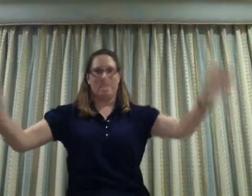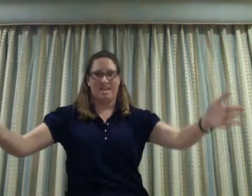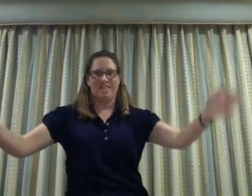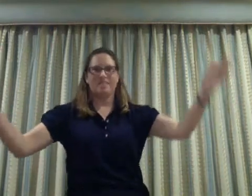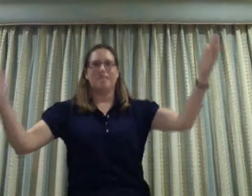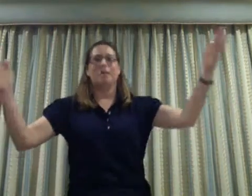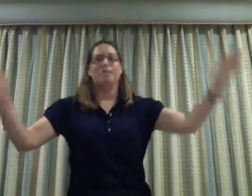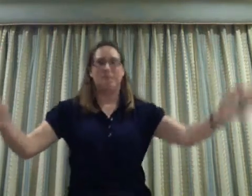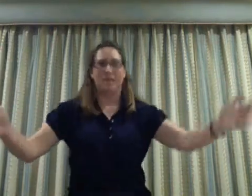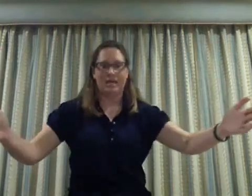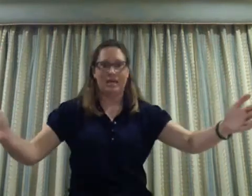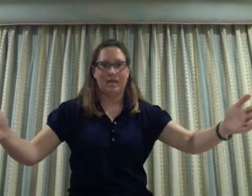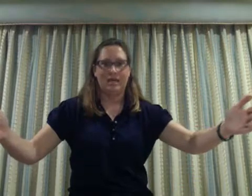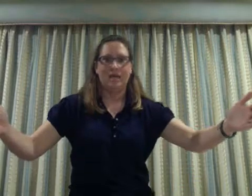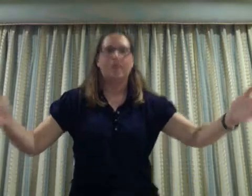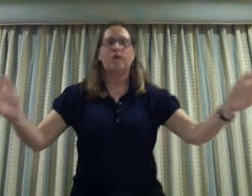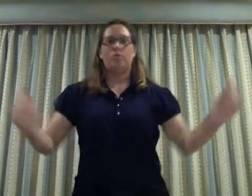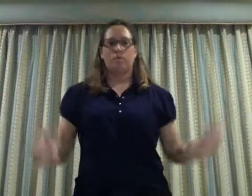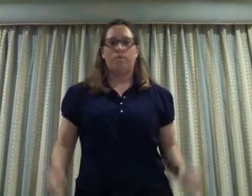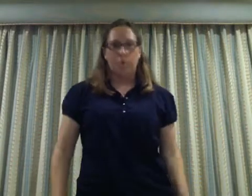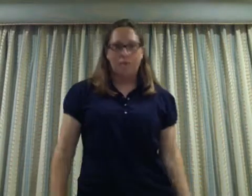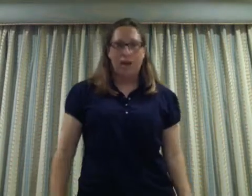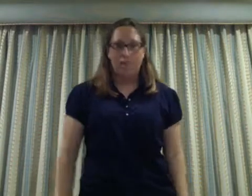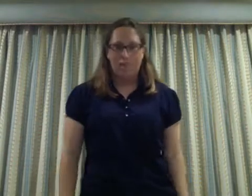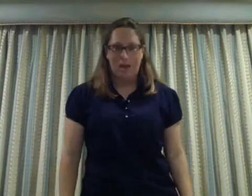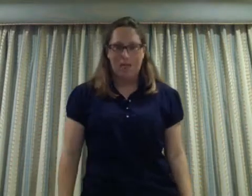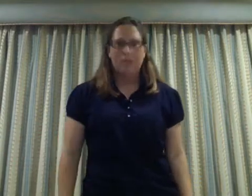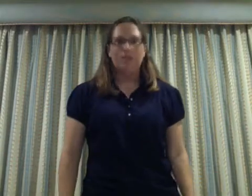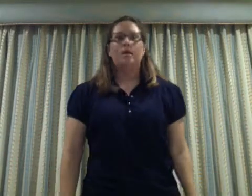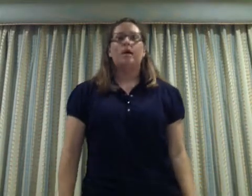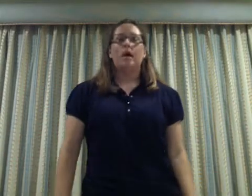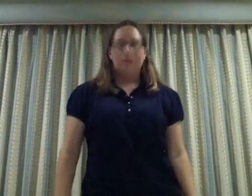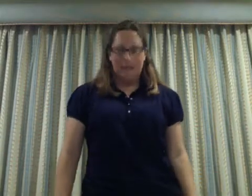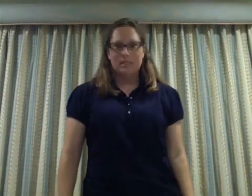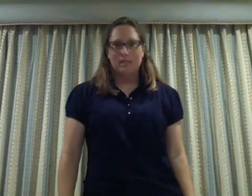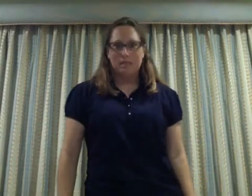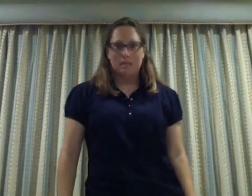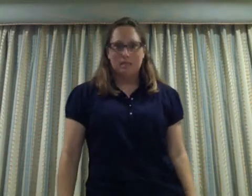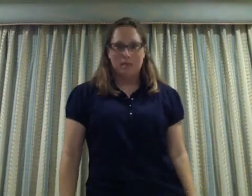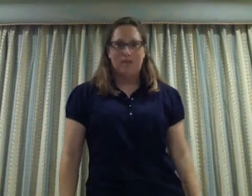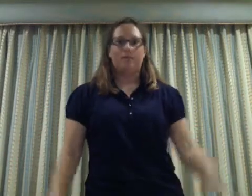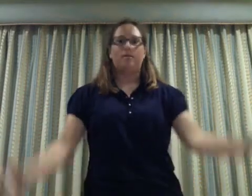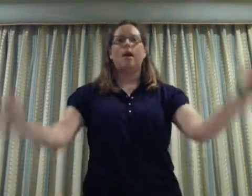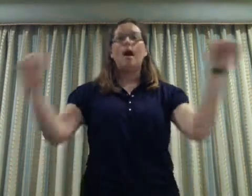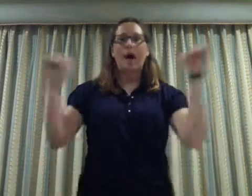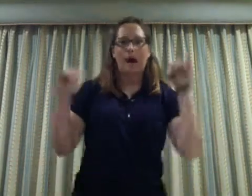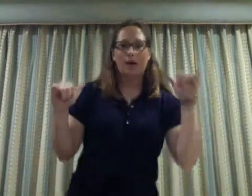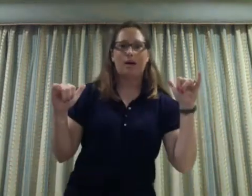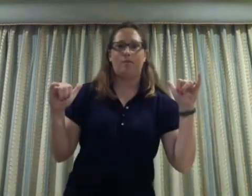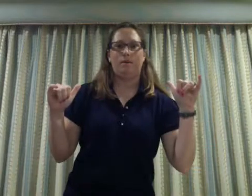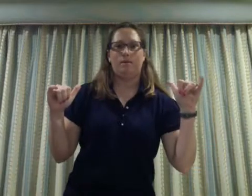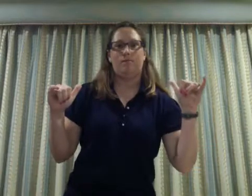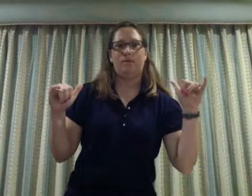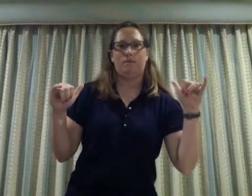this big. It was a 45-pound Alaskan king salmon. I caught the biggest fish of the